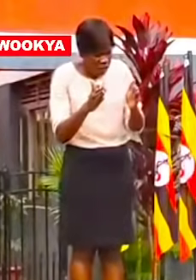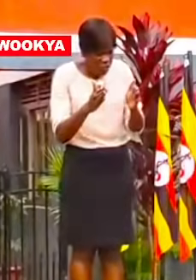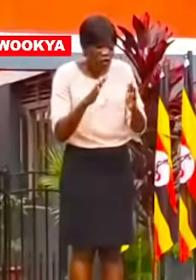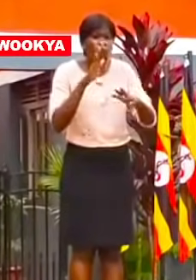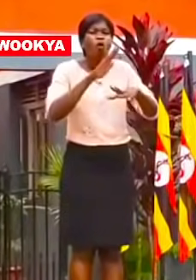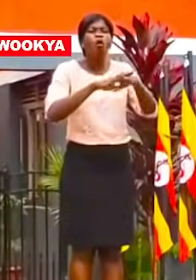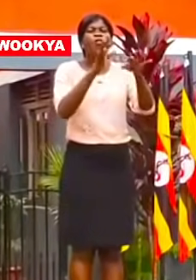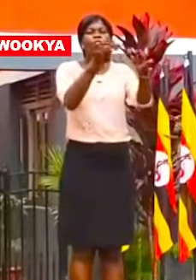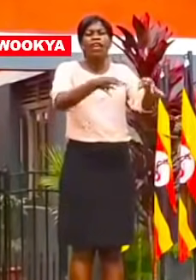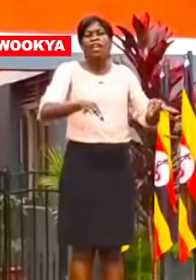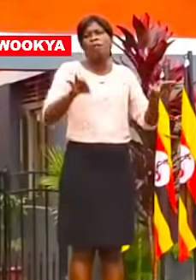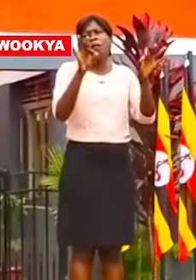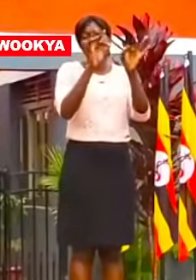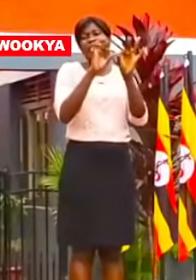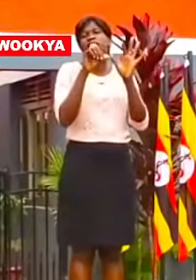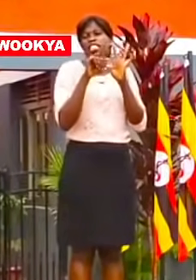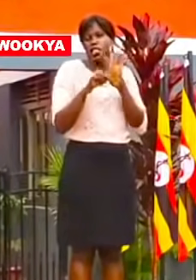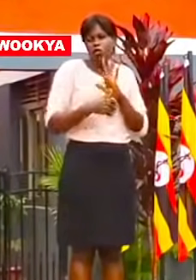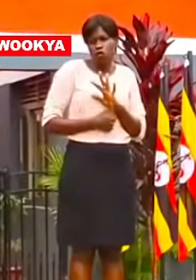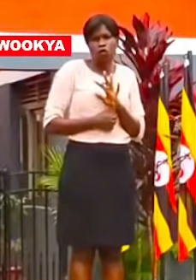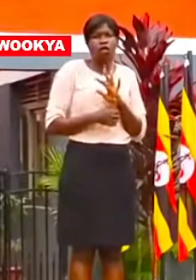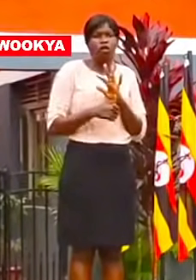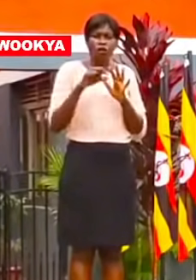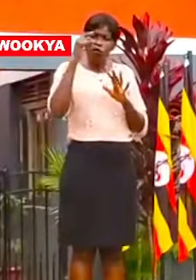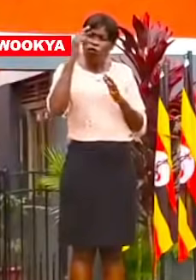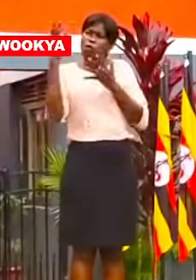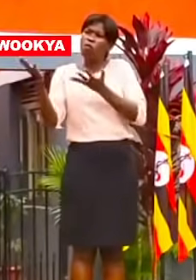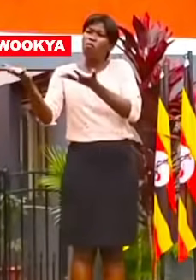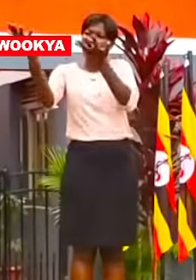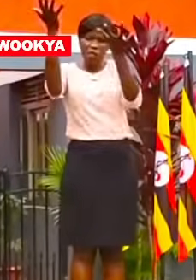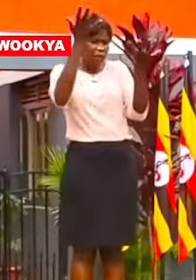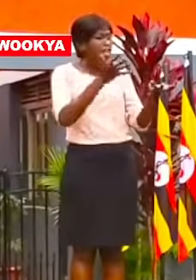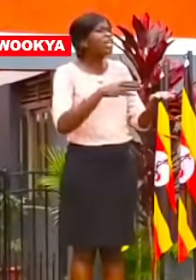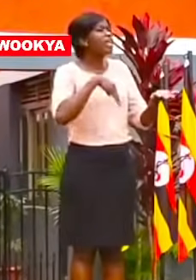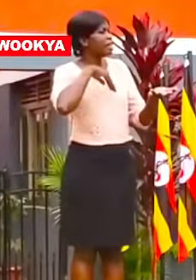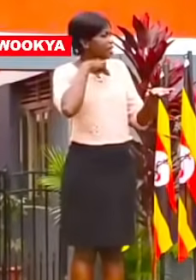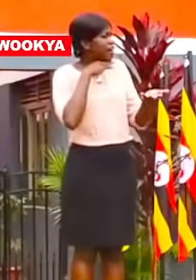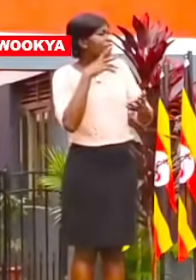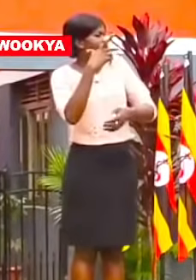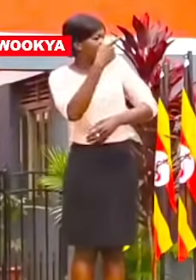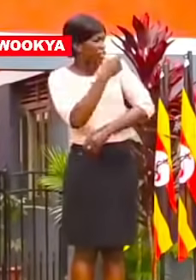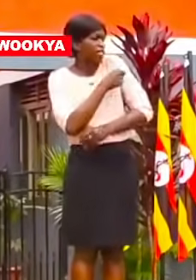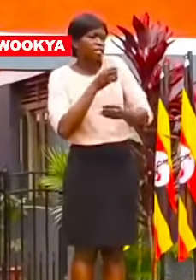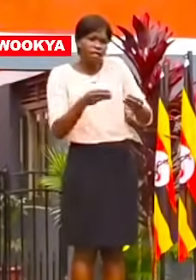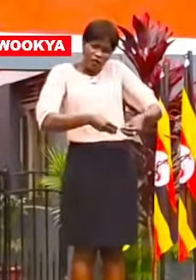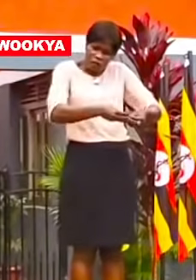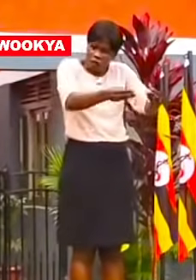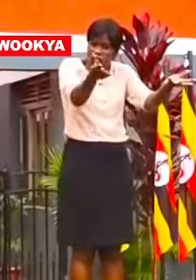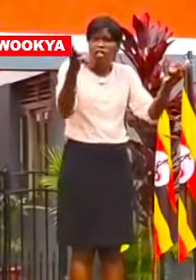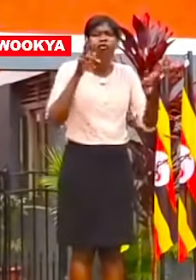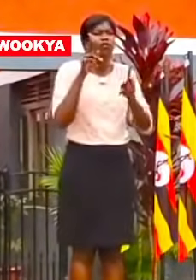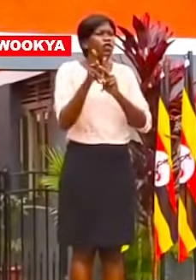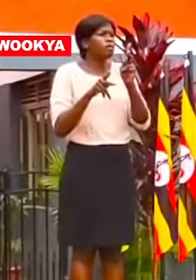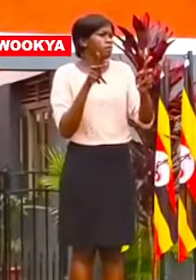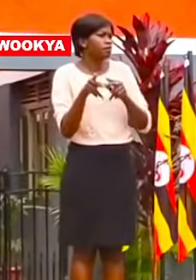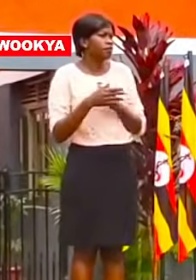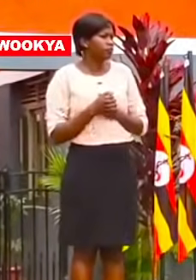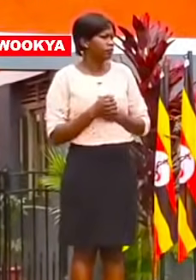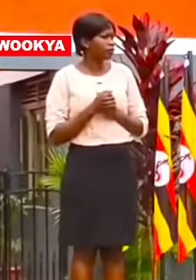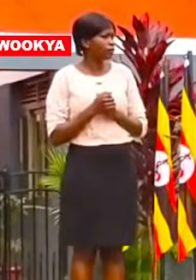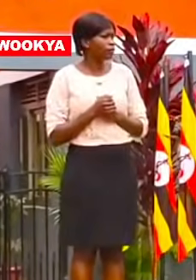era n'amaanyi agasinga gonna tugase mu kulaba nti gavumenti ereeta eddagala eriwerera ddala